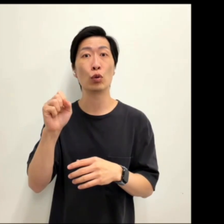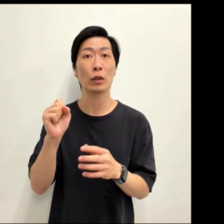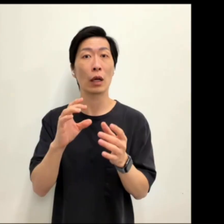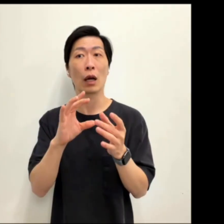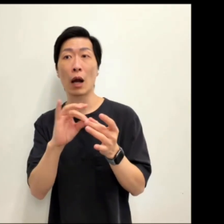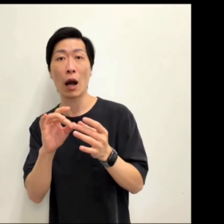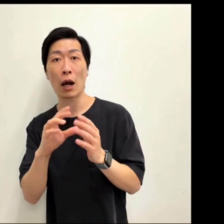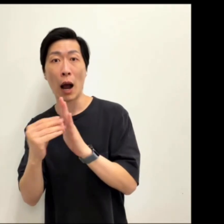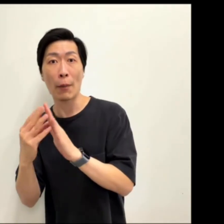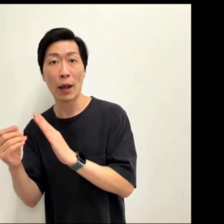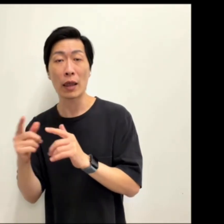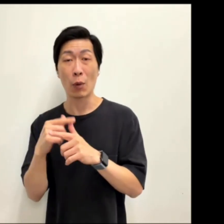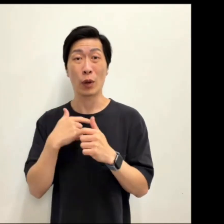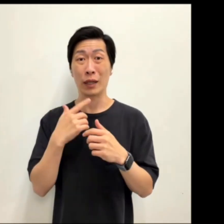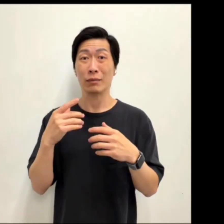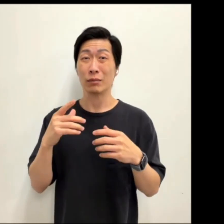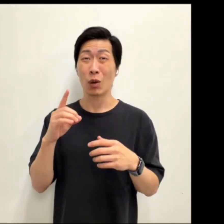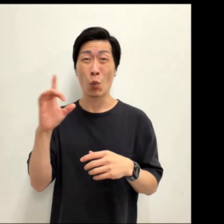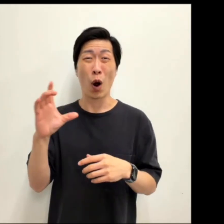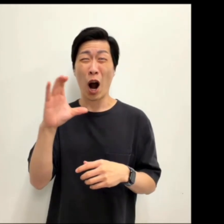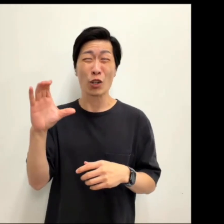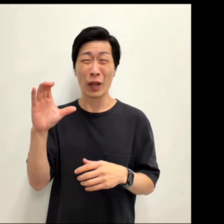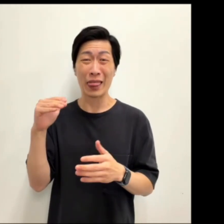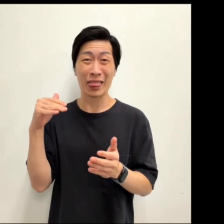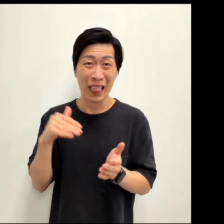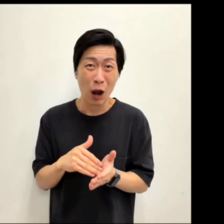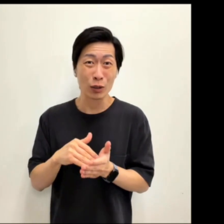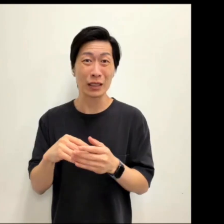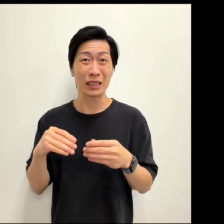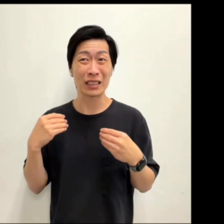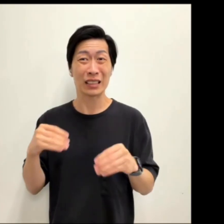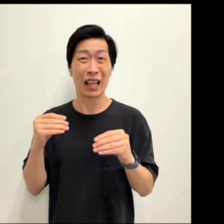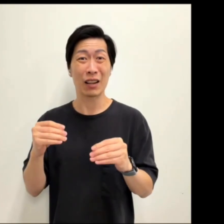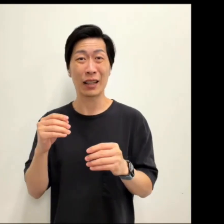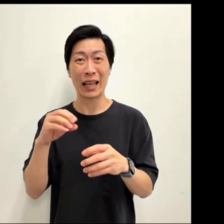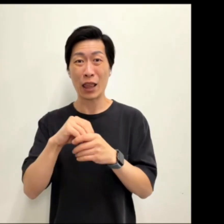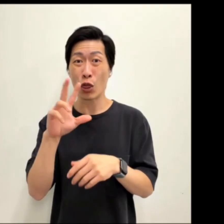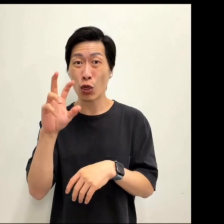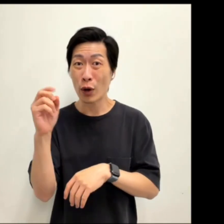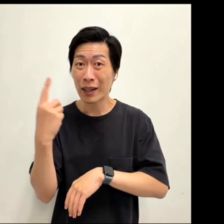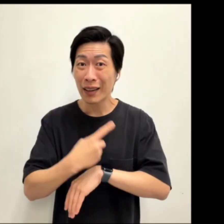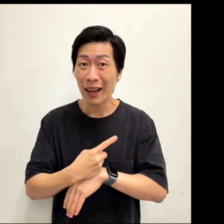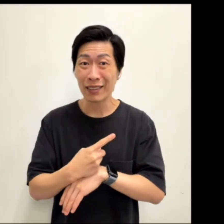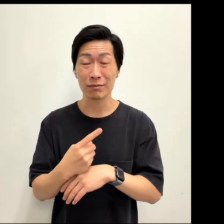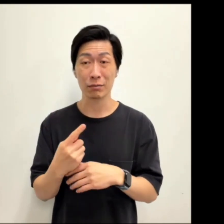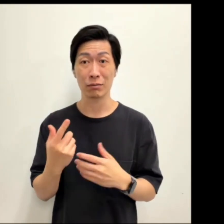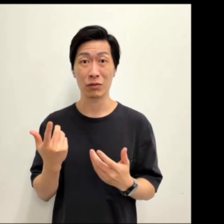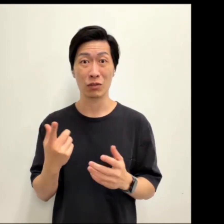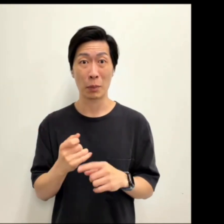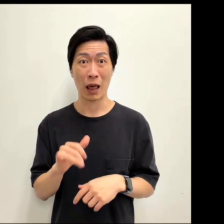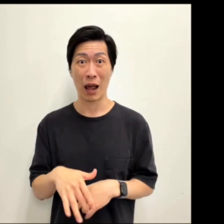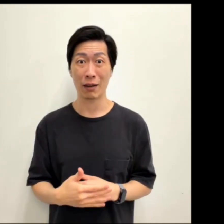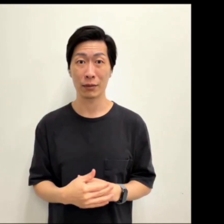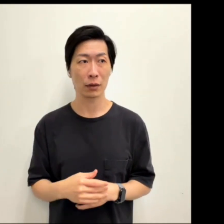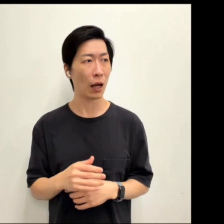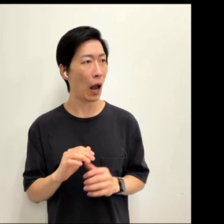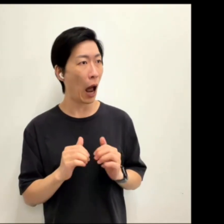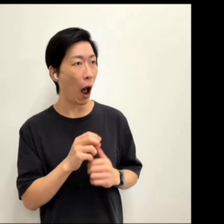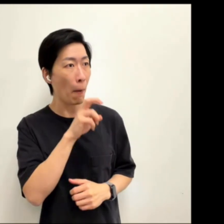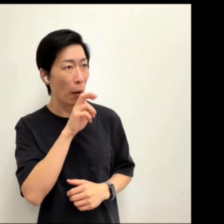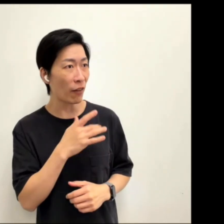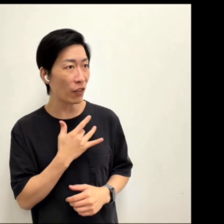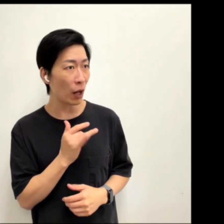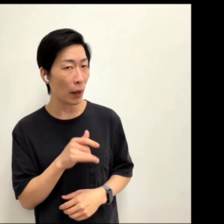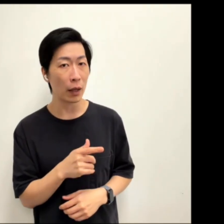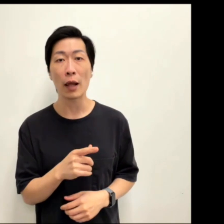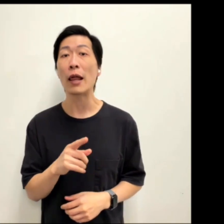news outlets wrote about it. And we did hundreds of thousands of dollars in our first 30 days organically from that. How did